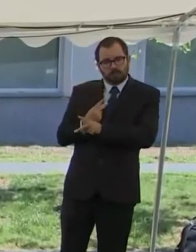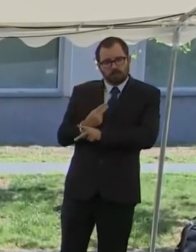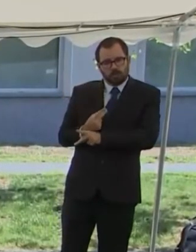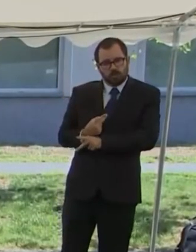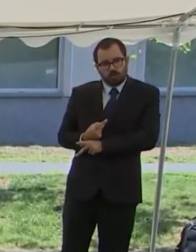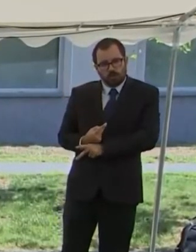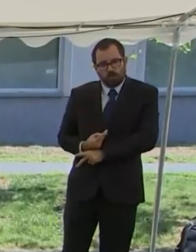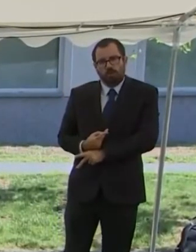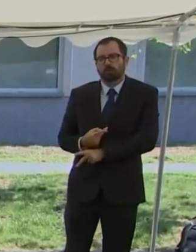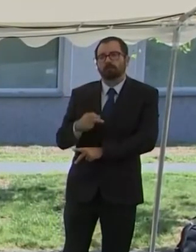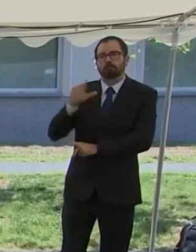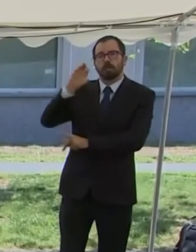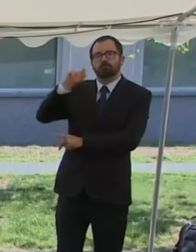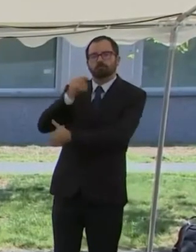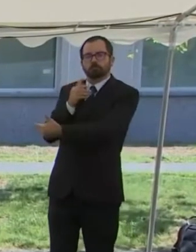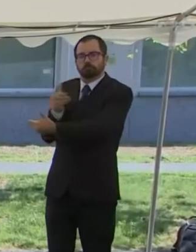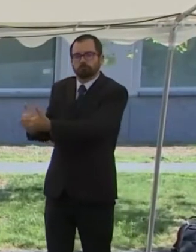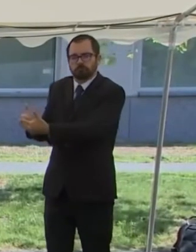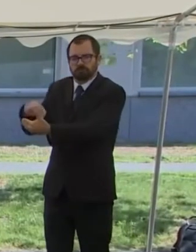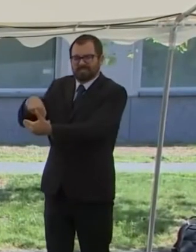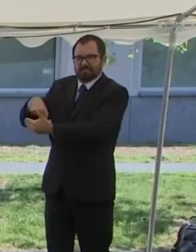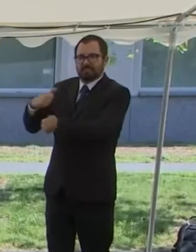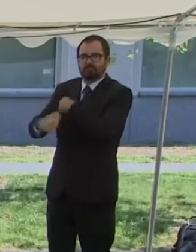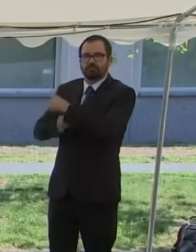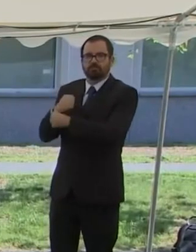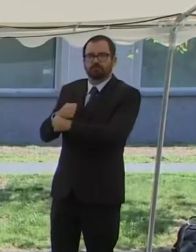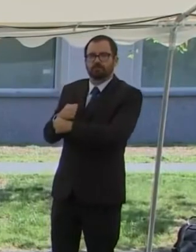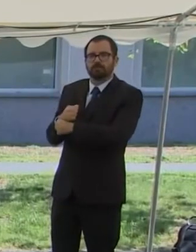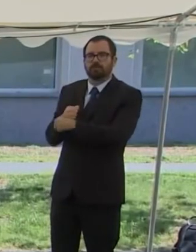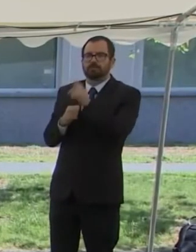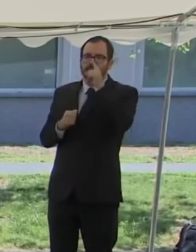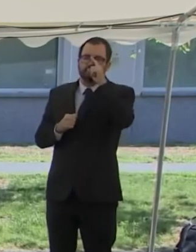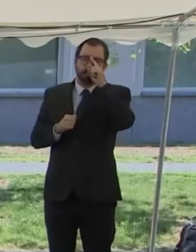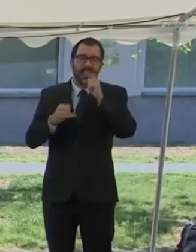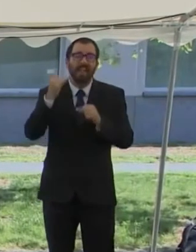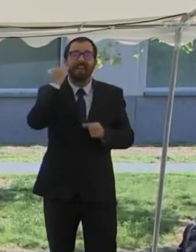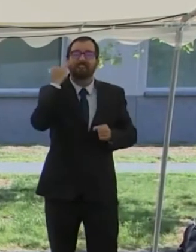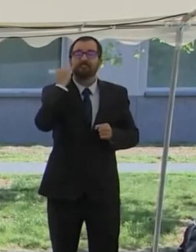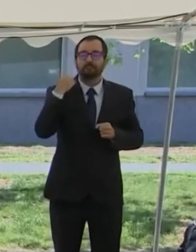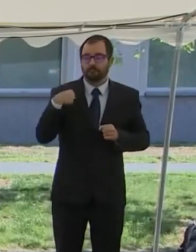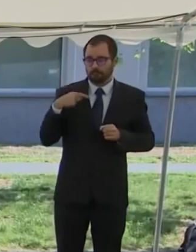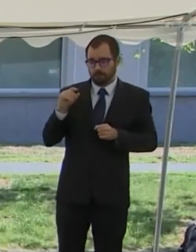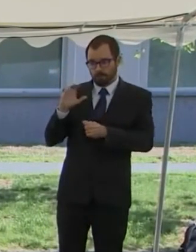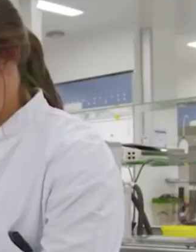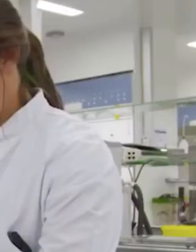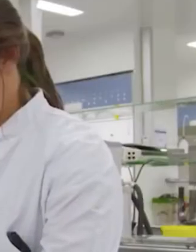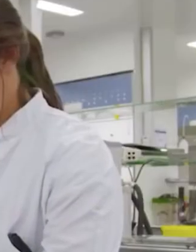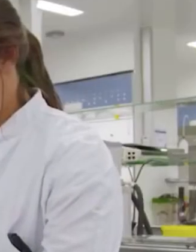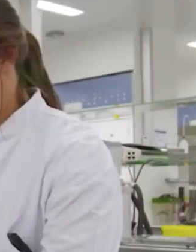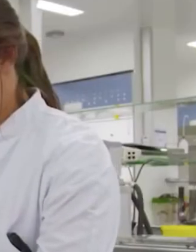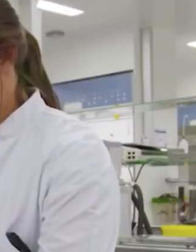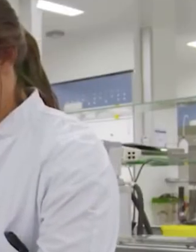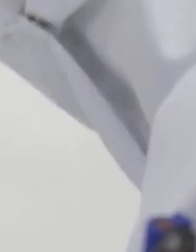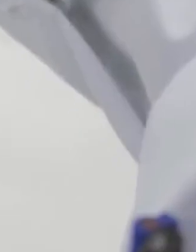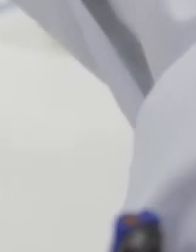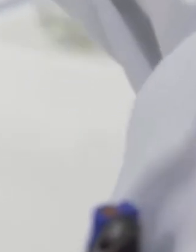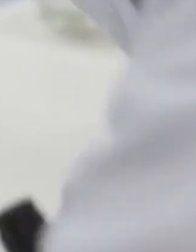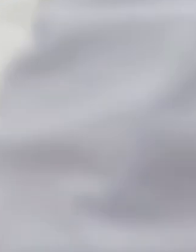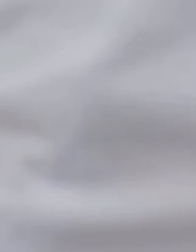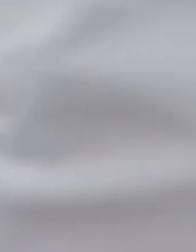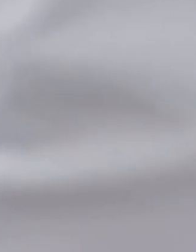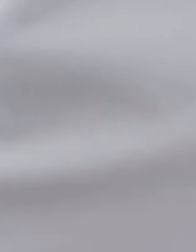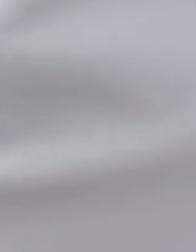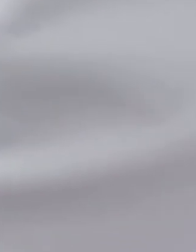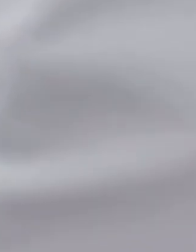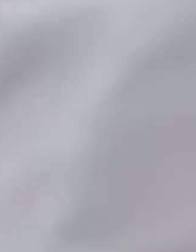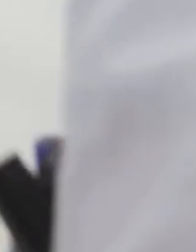that it's ready. We hope to file as early as October for some kind of authorization. But while progress is made on